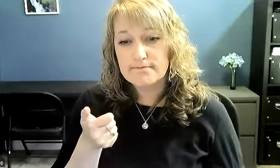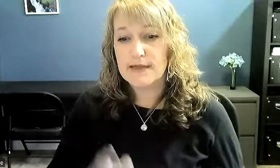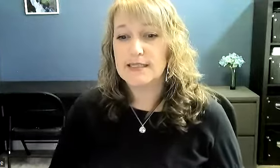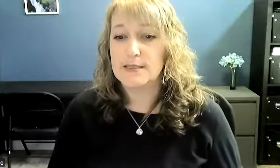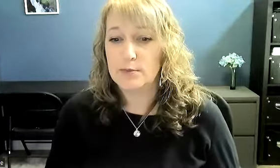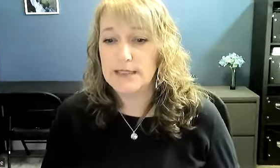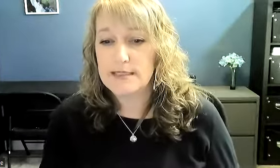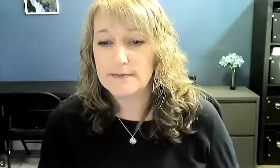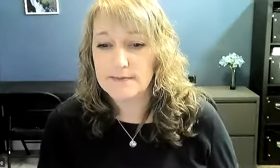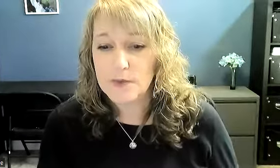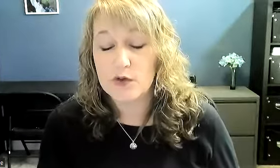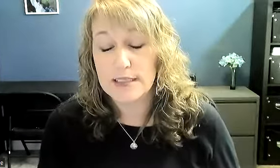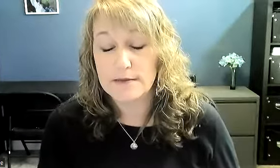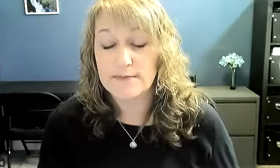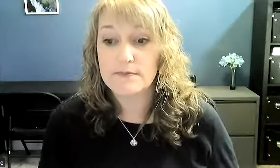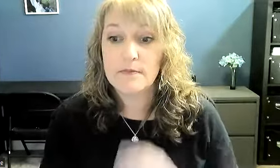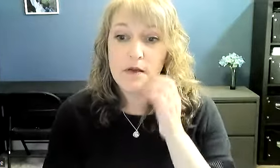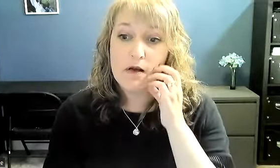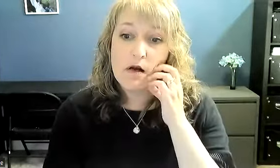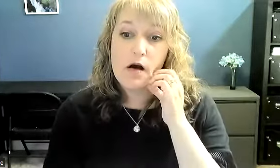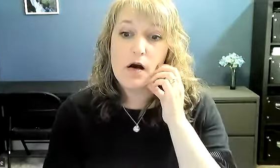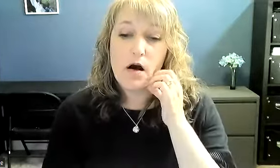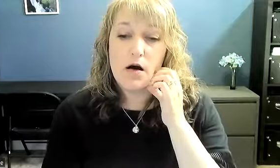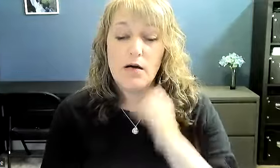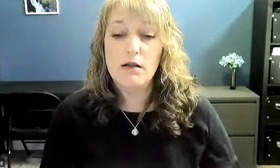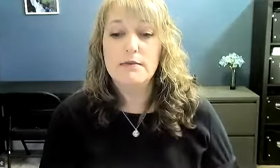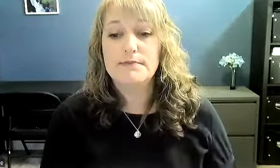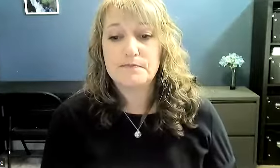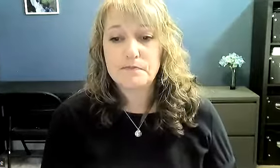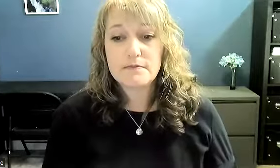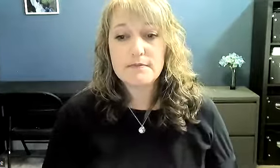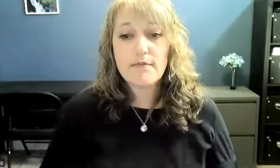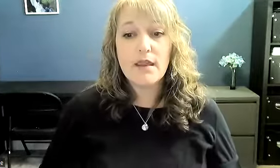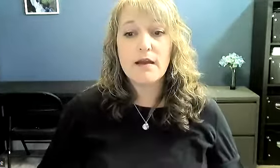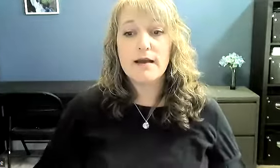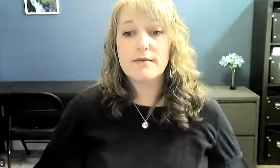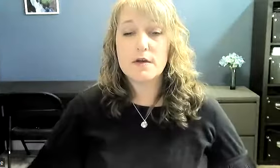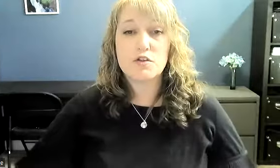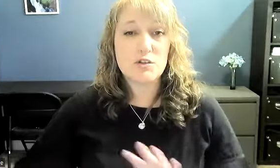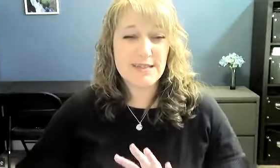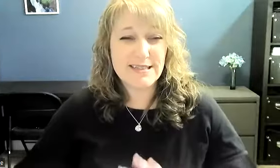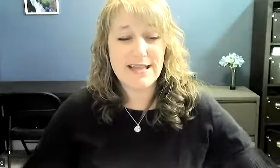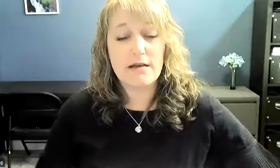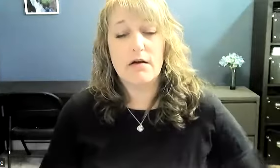A little bit or a little. All. There are 2 ways to sign